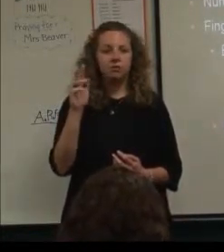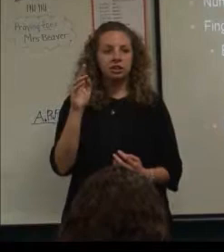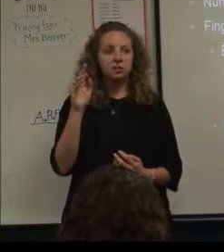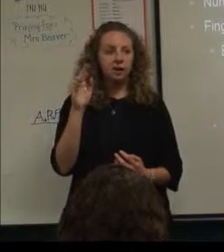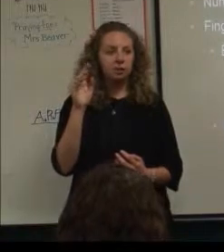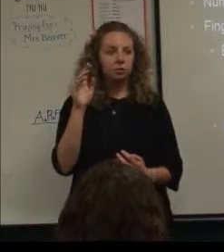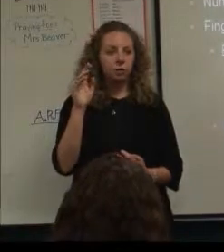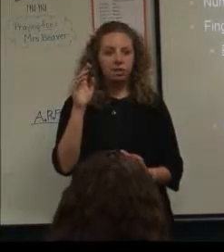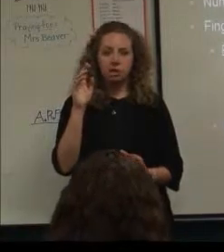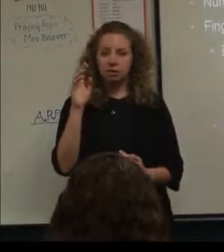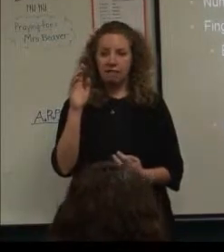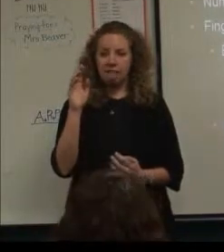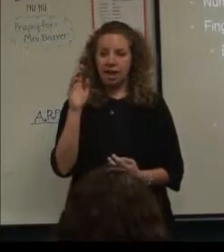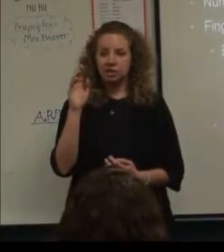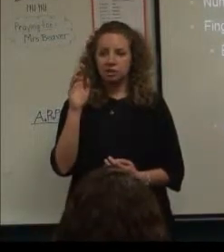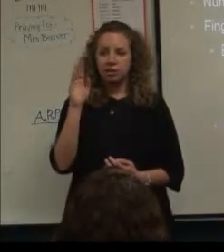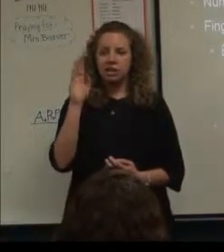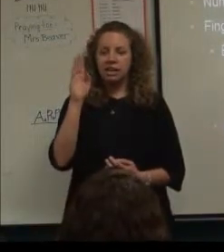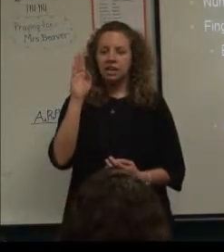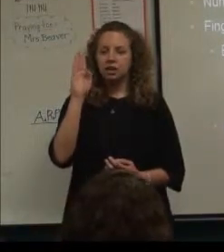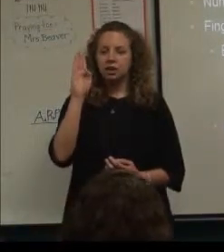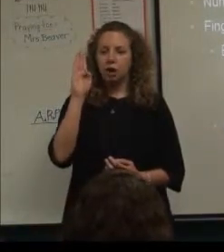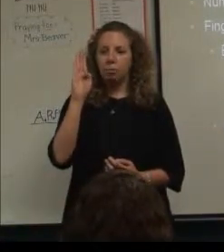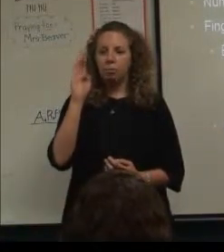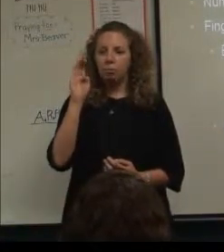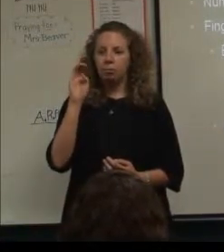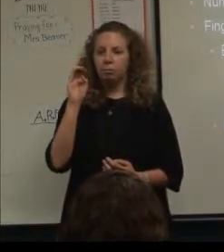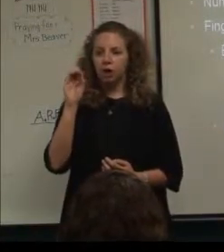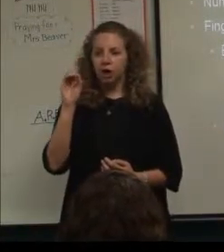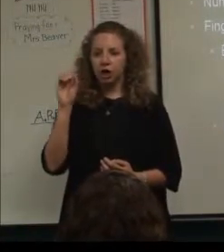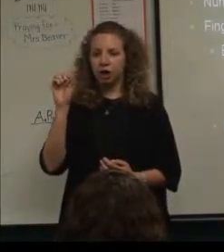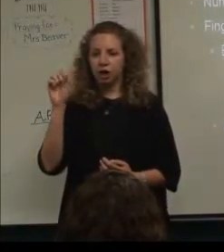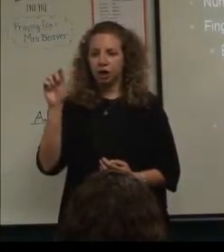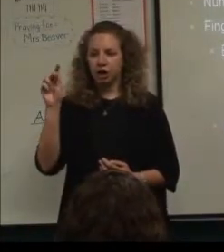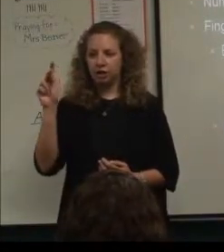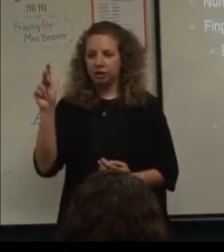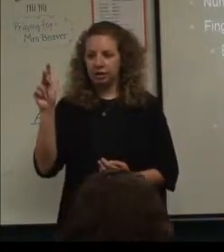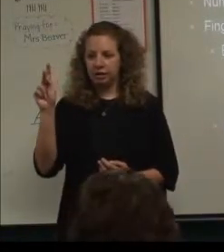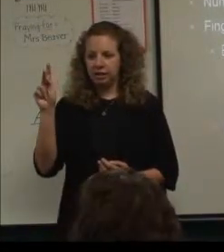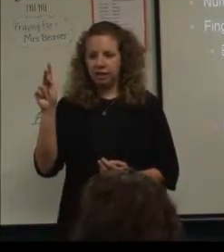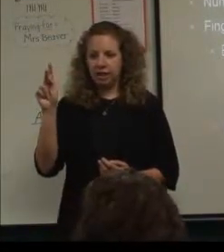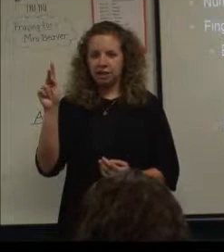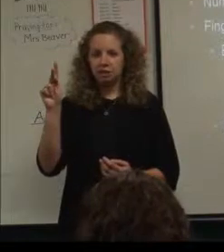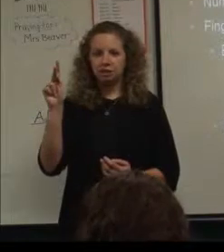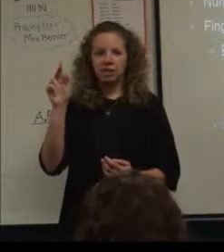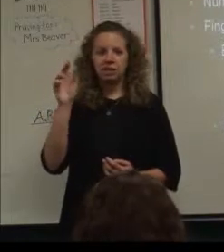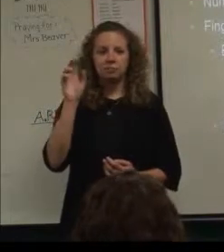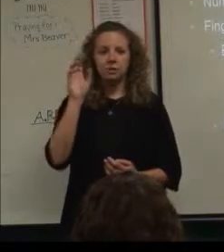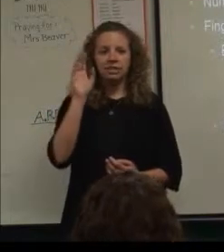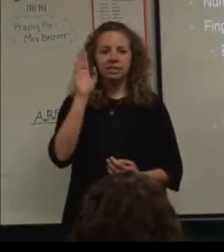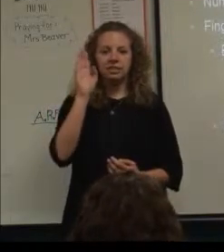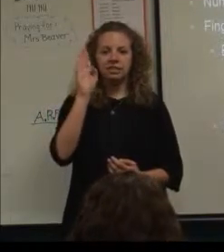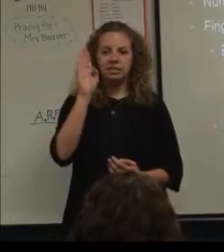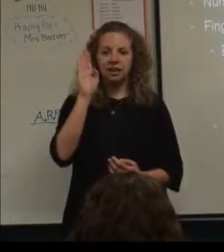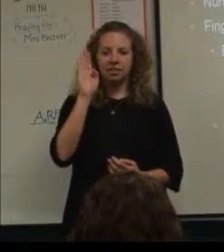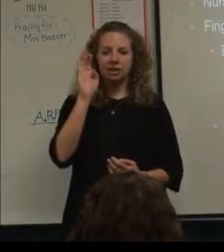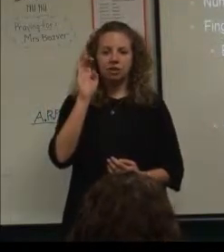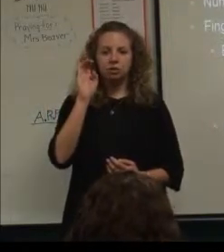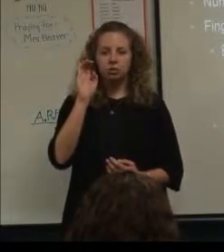finger spell, the way that you get faster is to go book. And you just kind of blend it together. So you